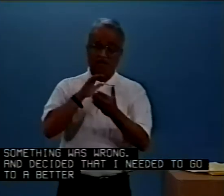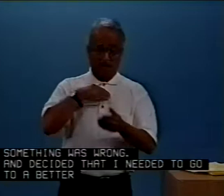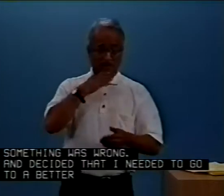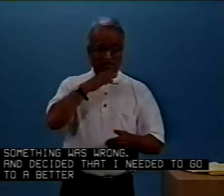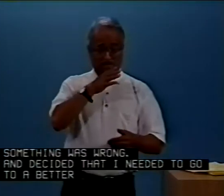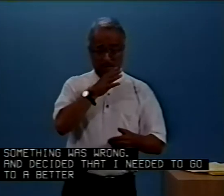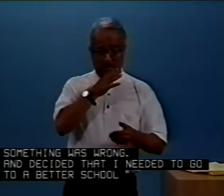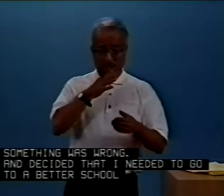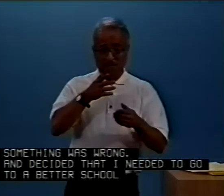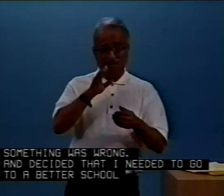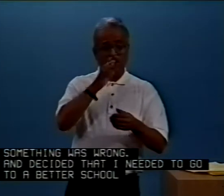And